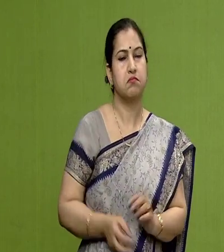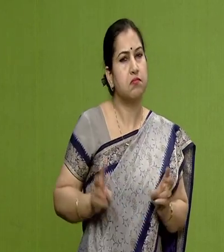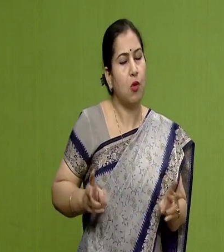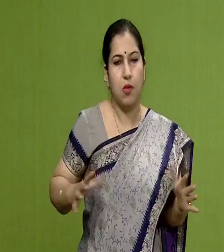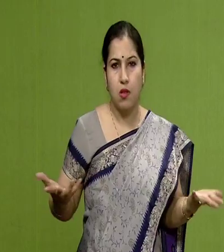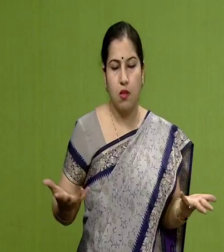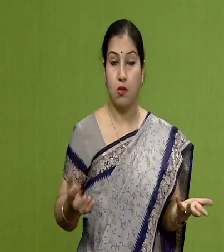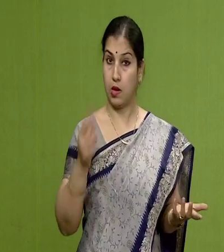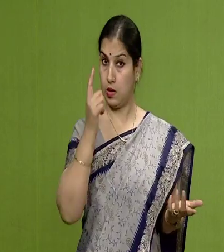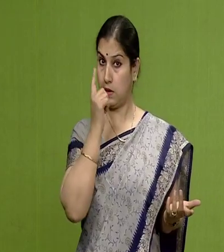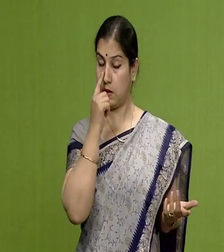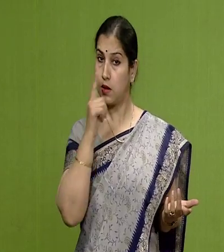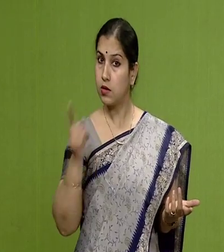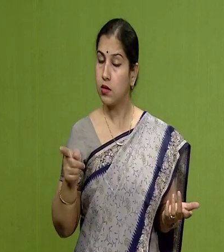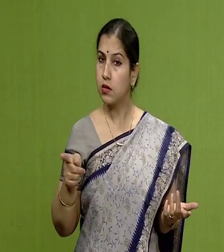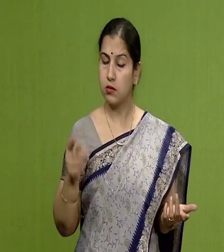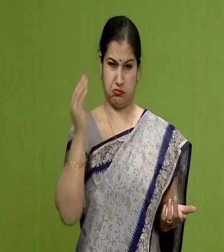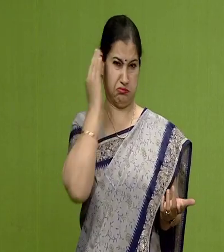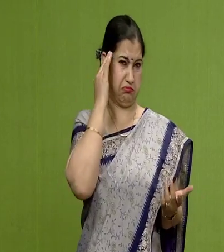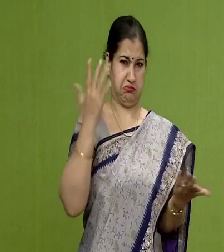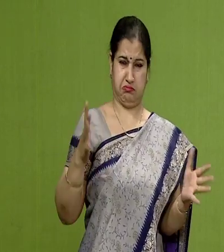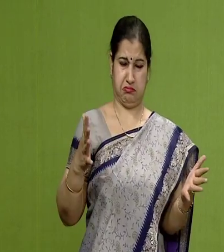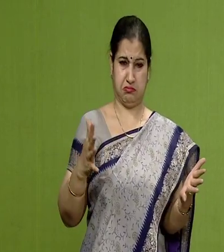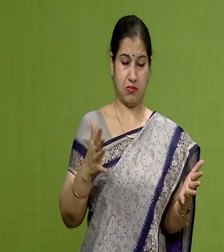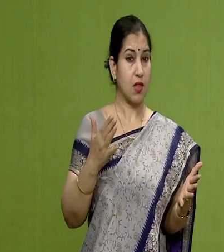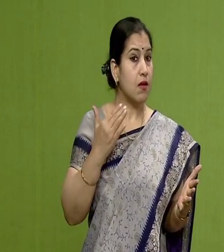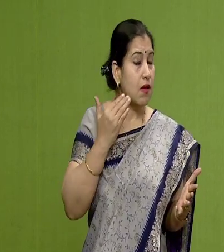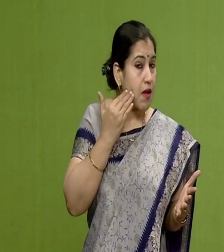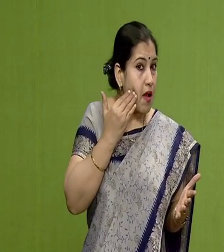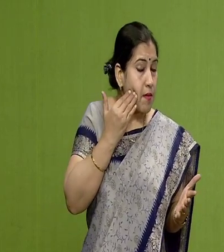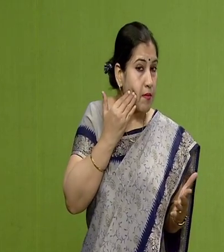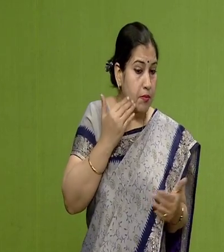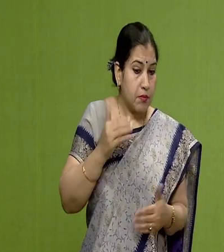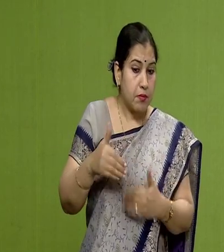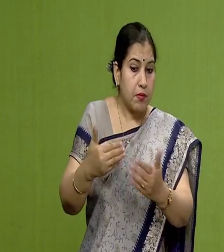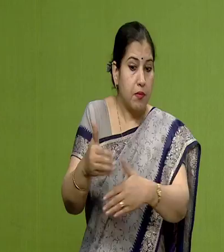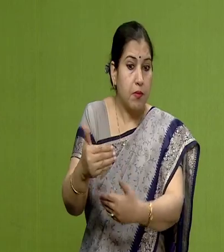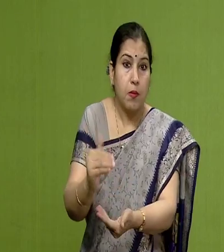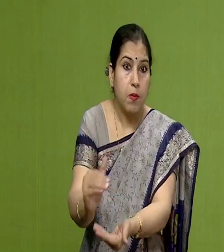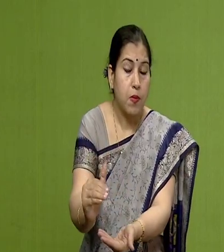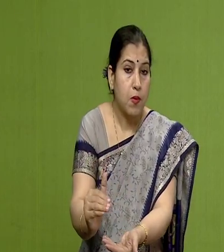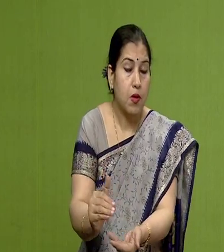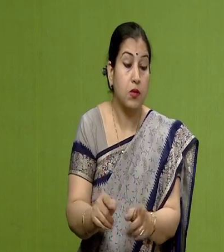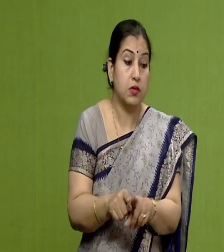Generally, a lady does not know exactly when she